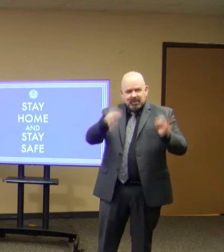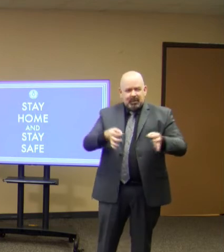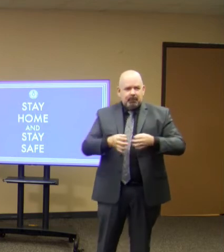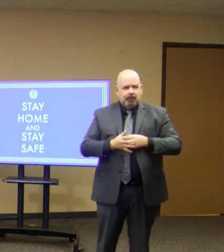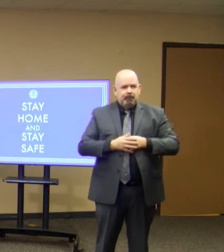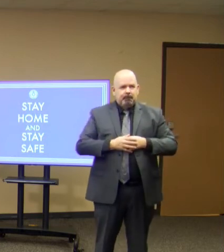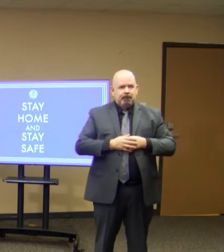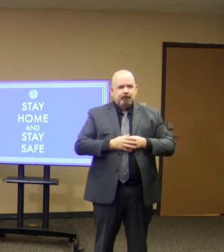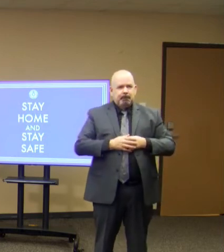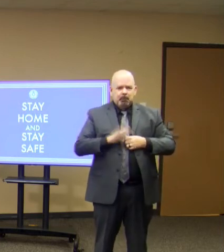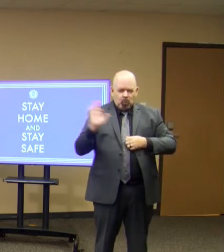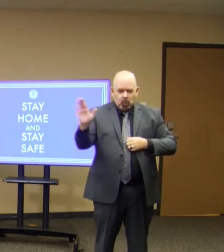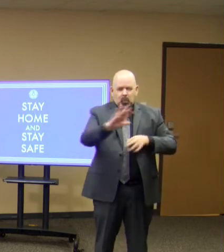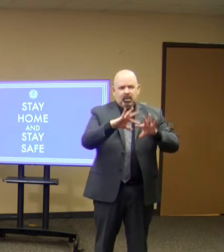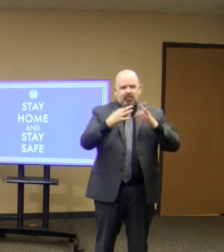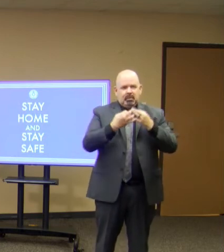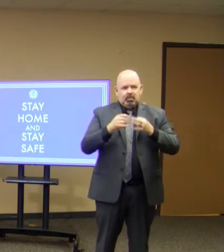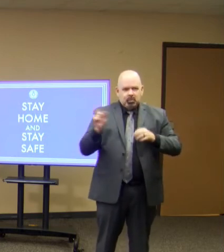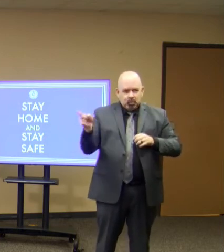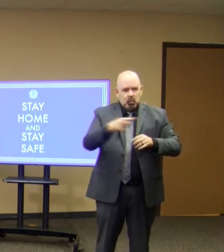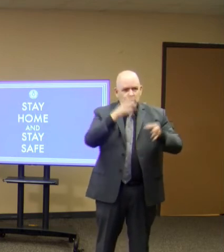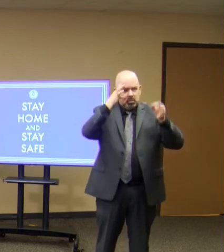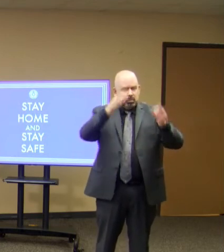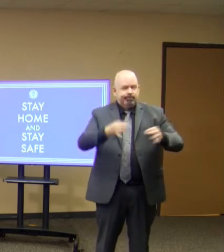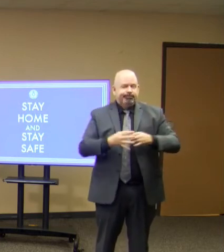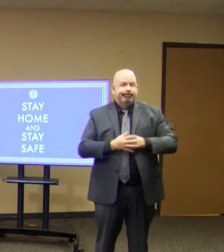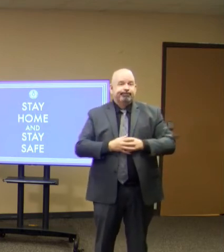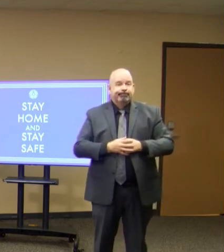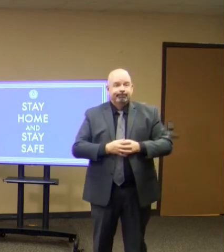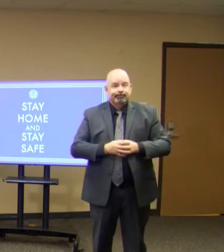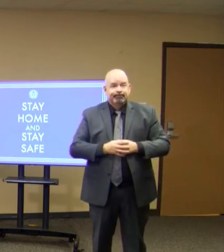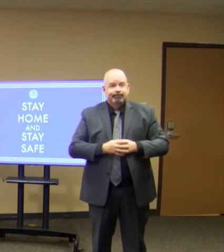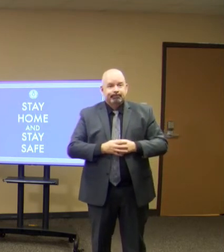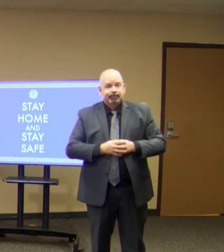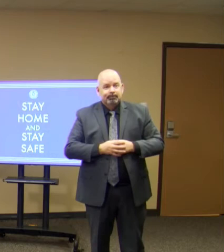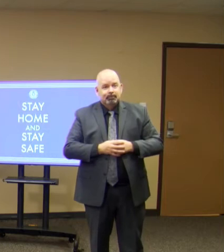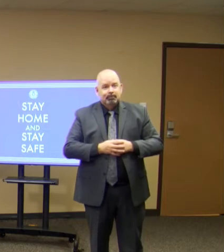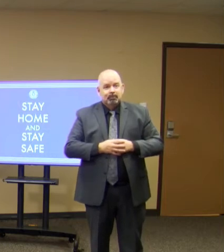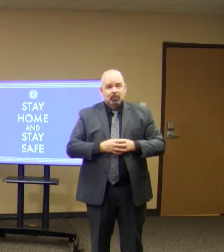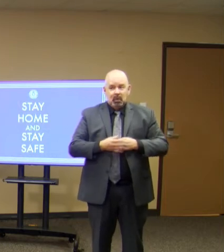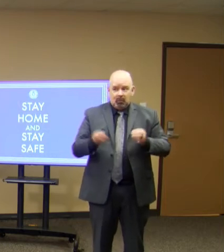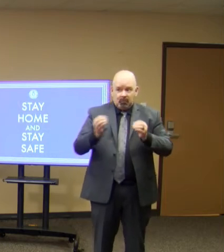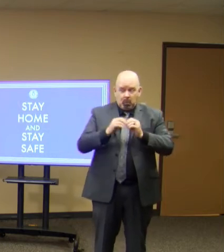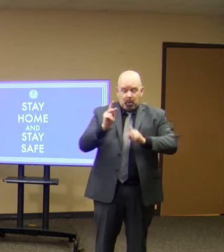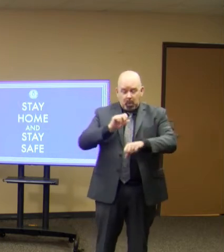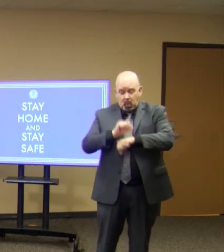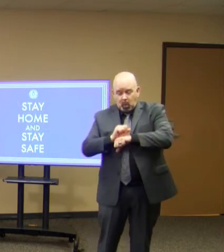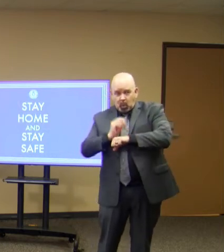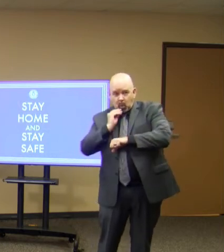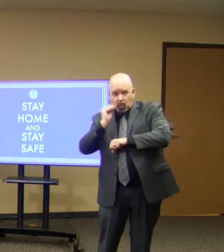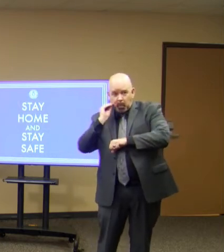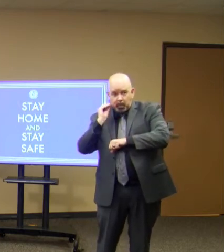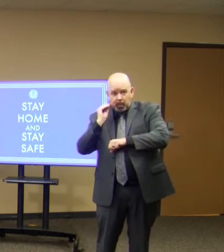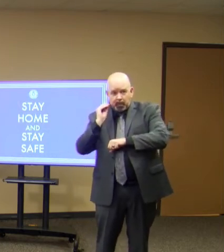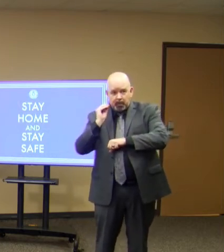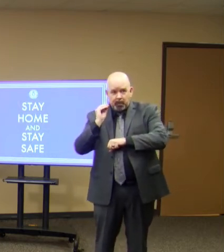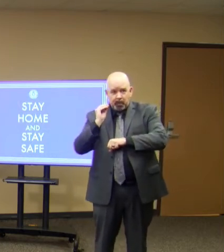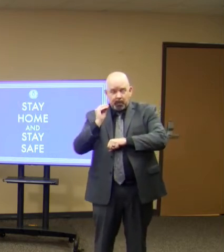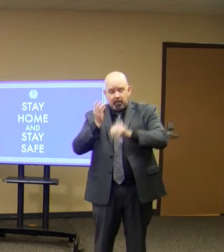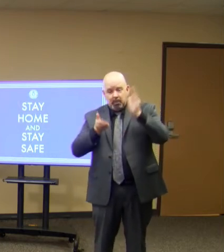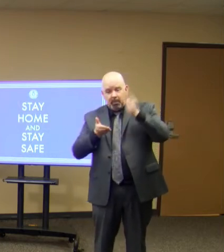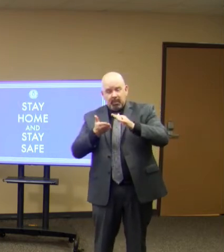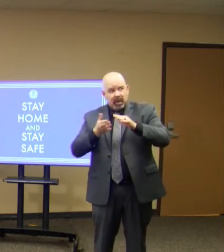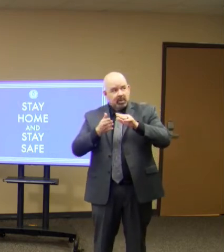if we increase our telecommuting, decrease our crowd size, and what that can look like is,